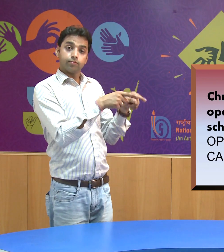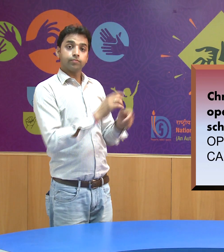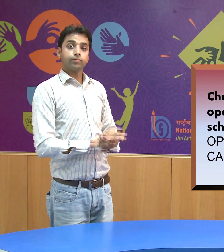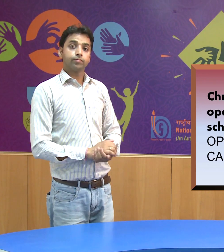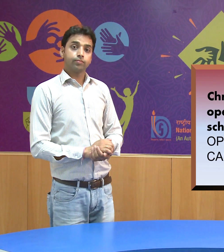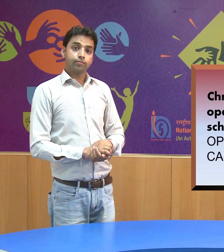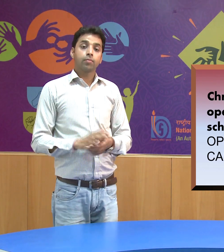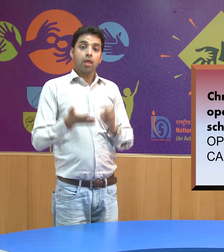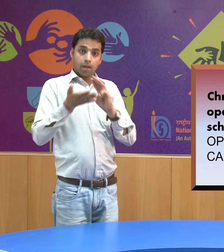missionaries